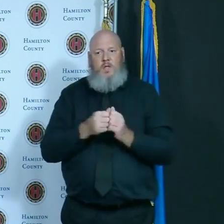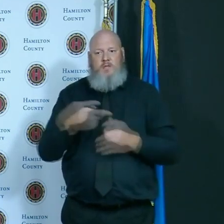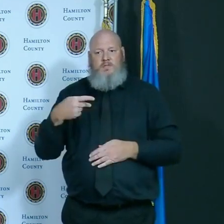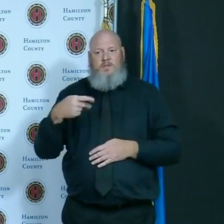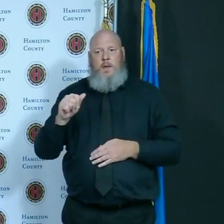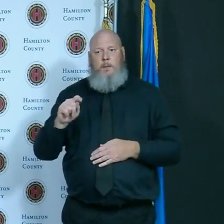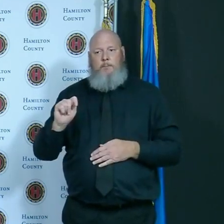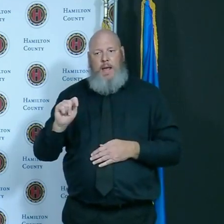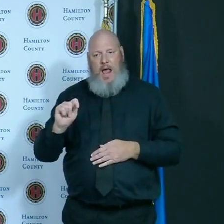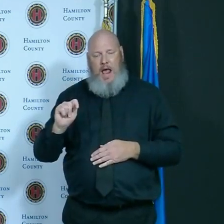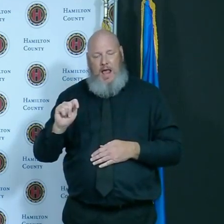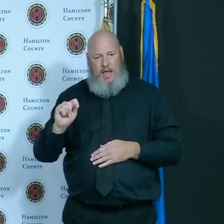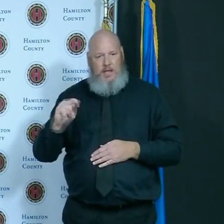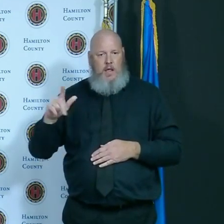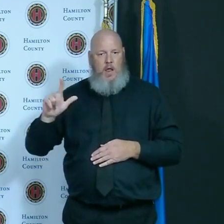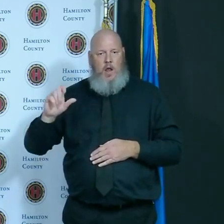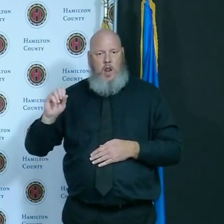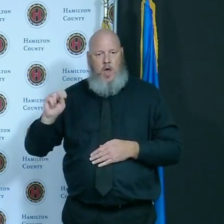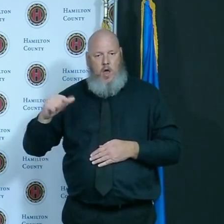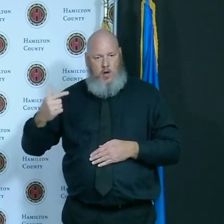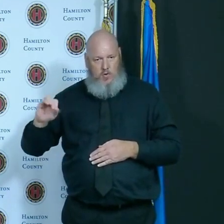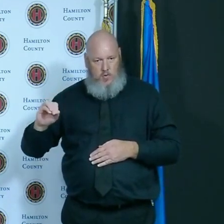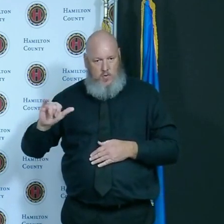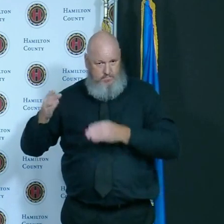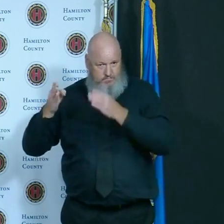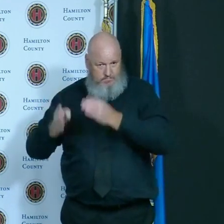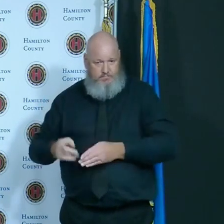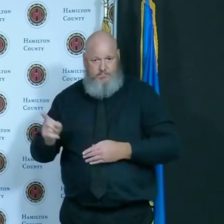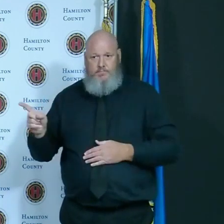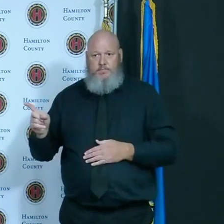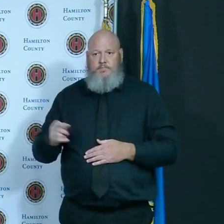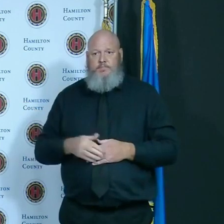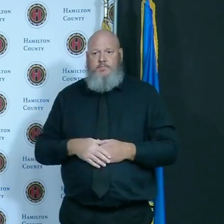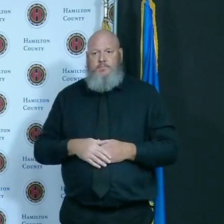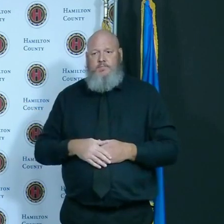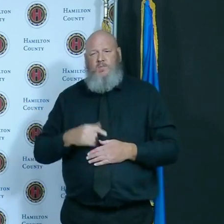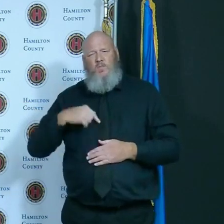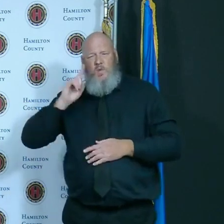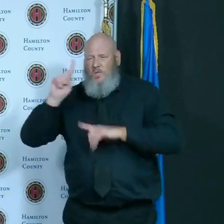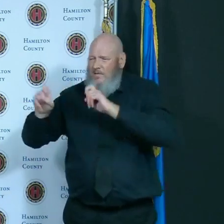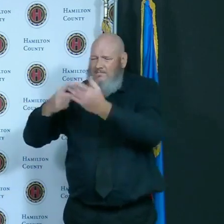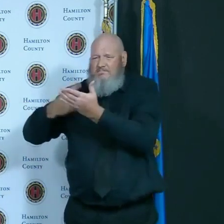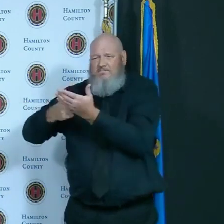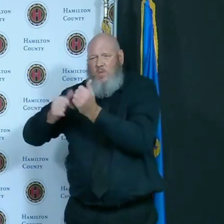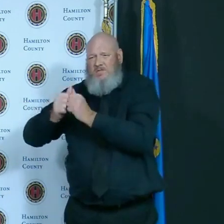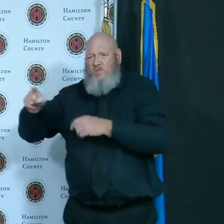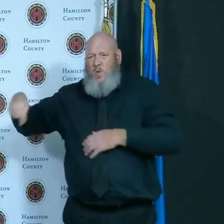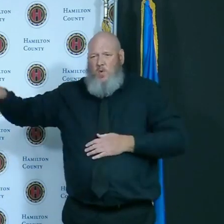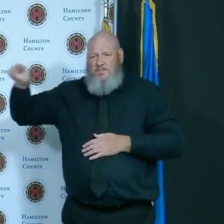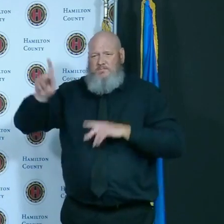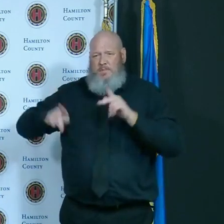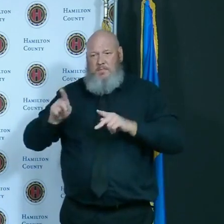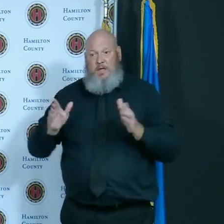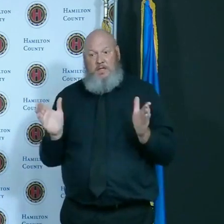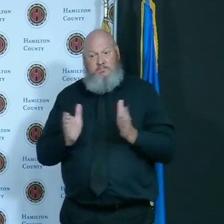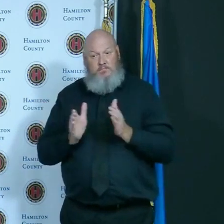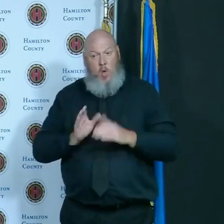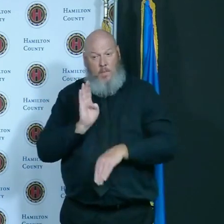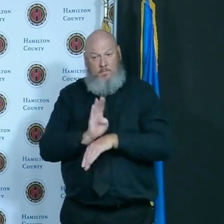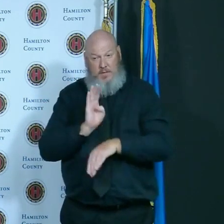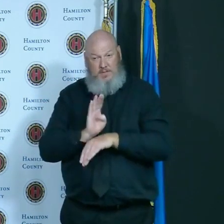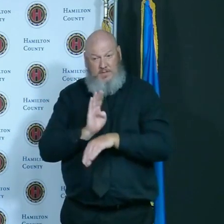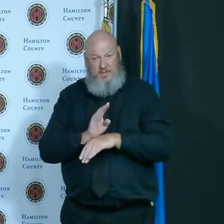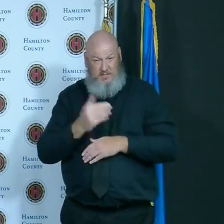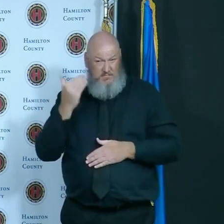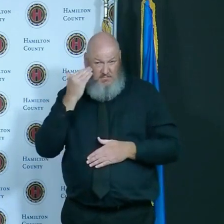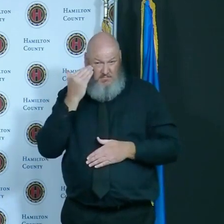that space for small businesses. What we know is many small businesses, as was referenced earlier, are being impacted